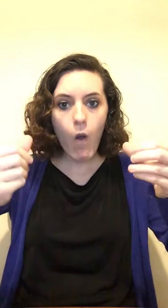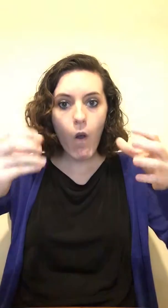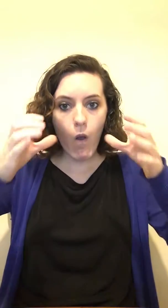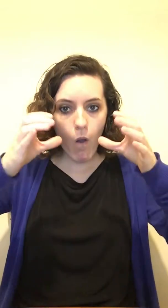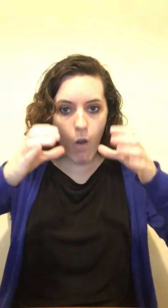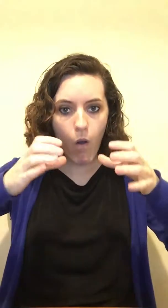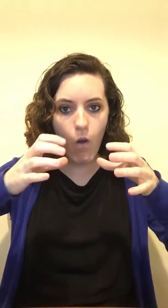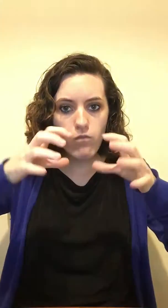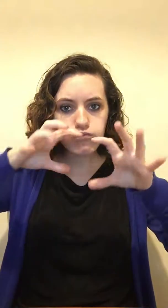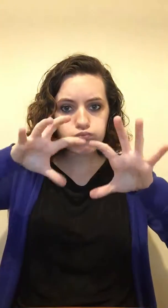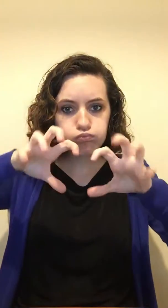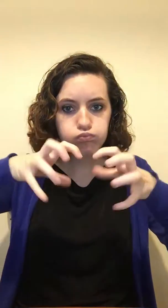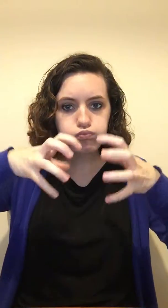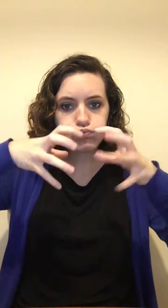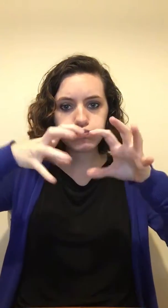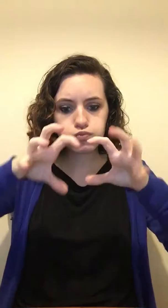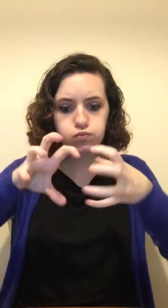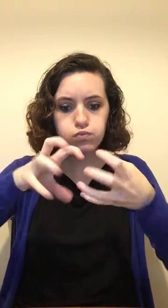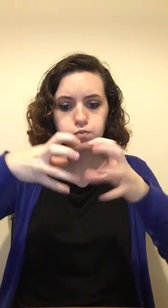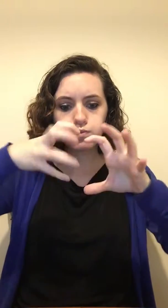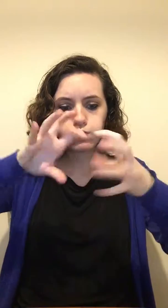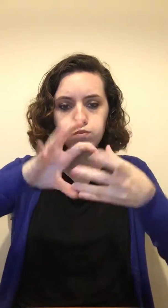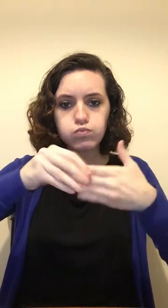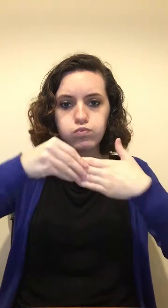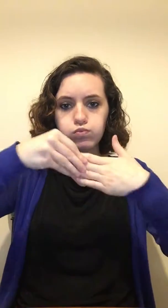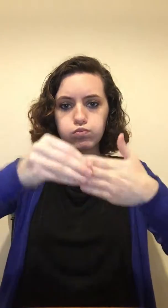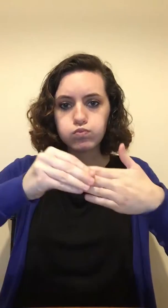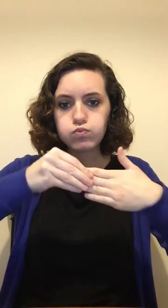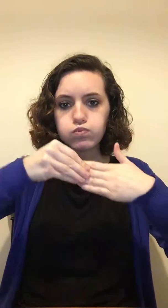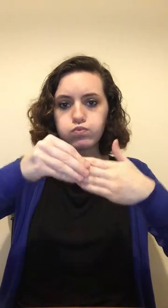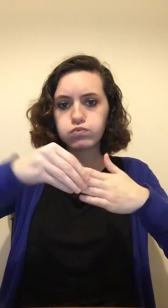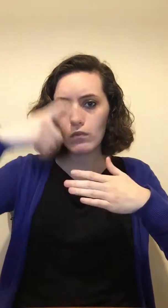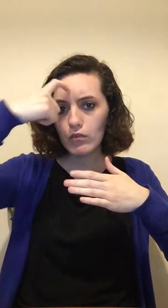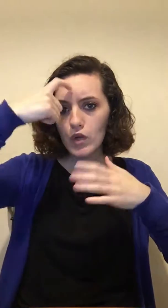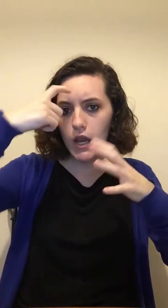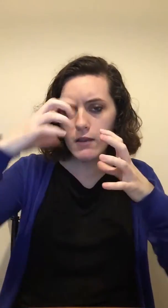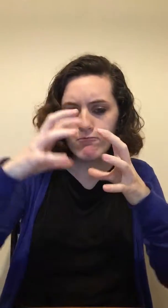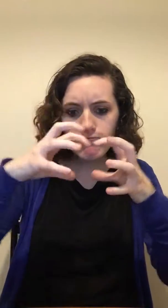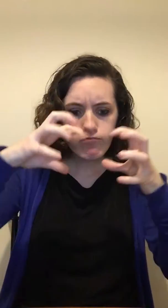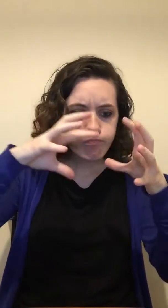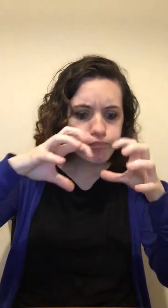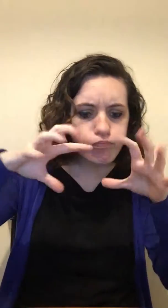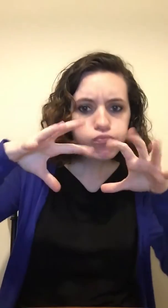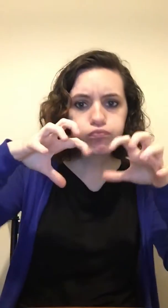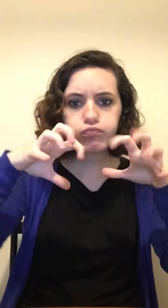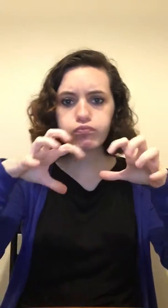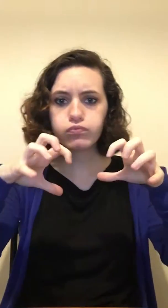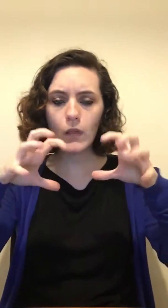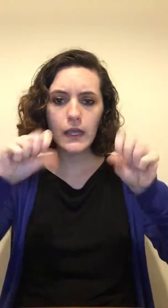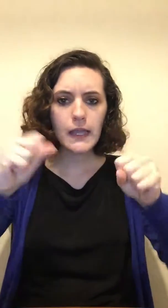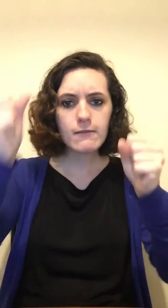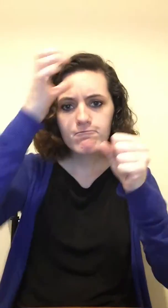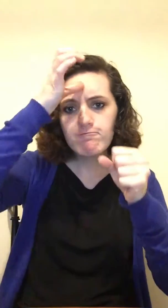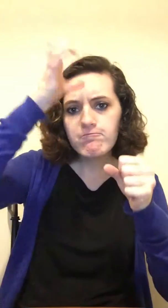then the brains become fluid, and then you can conceptualize. You can soak a lot of stuff.